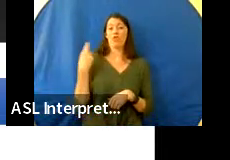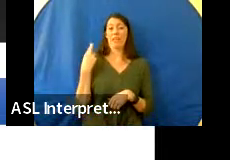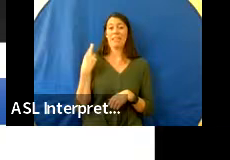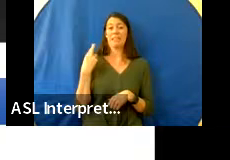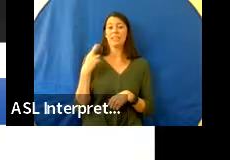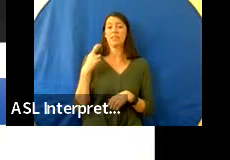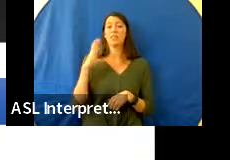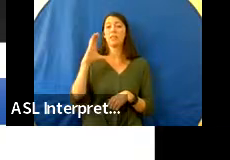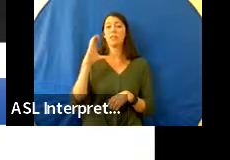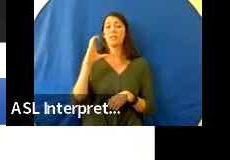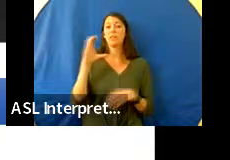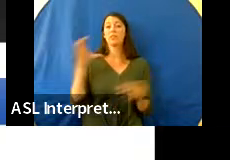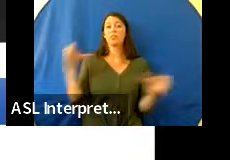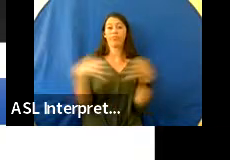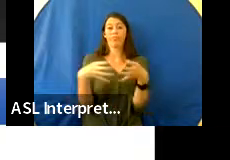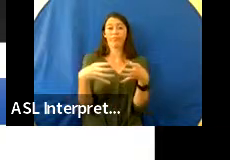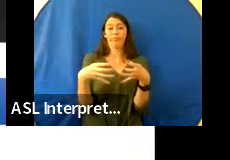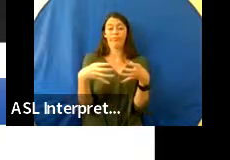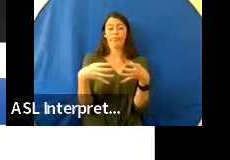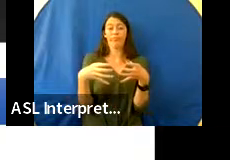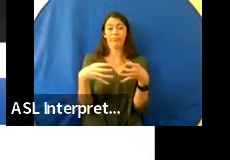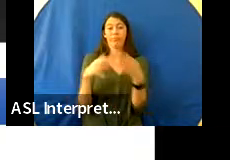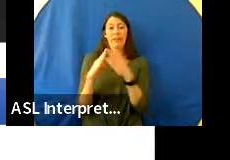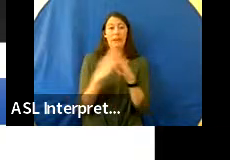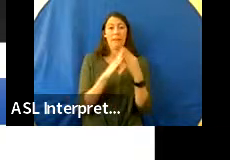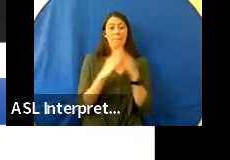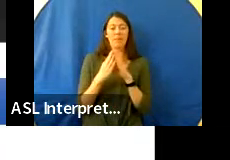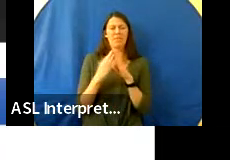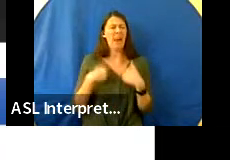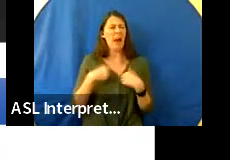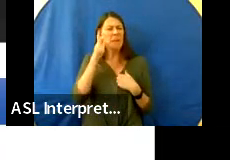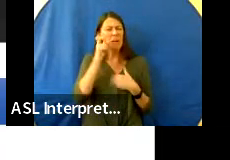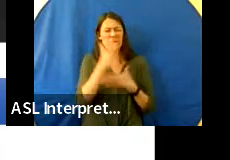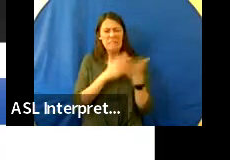our SNFs, there's a little bit of background noise.